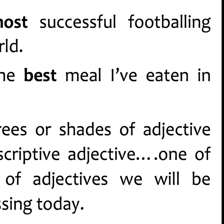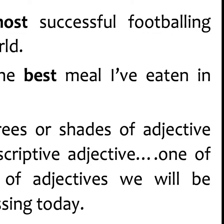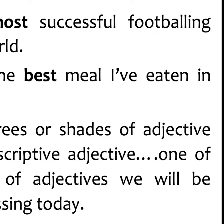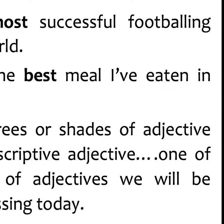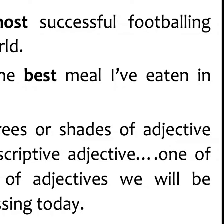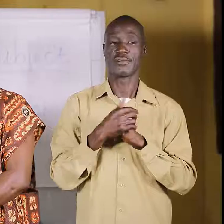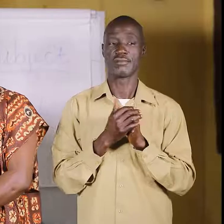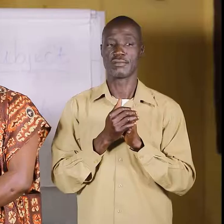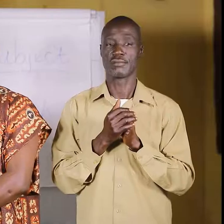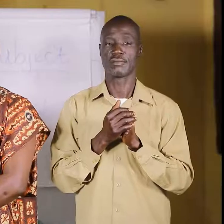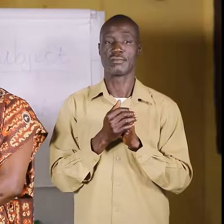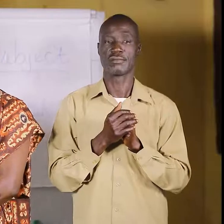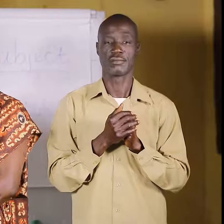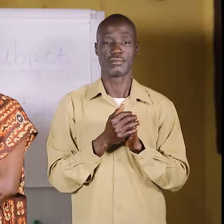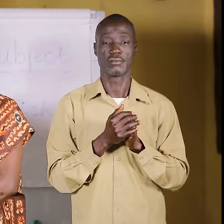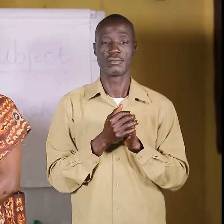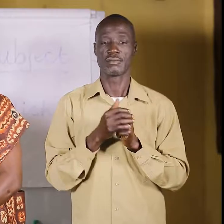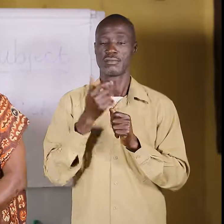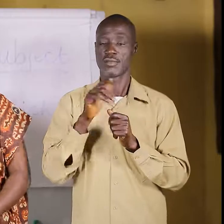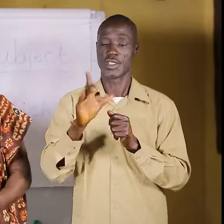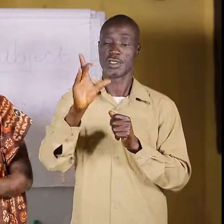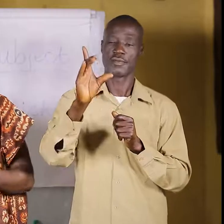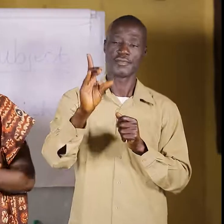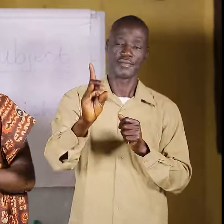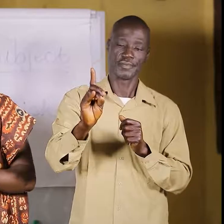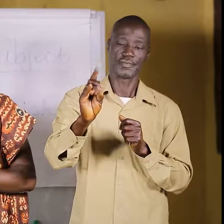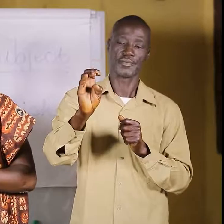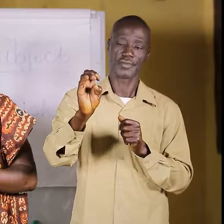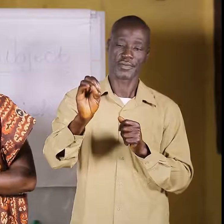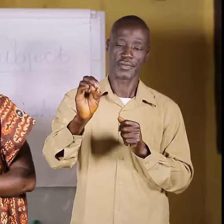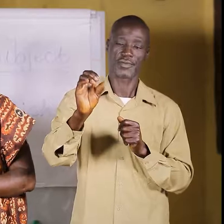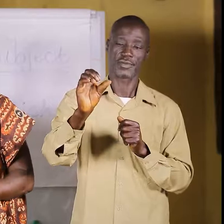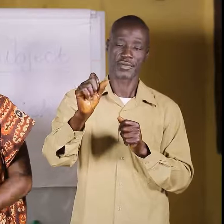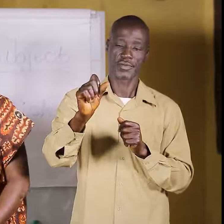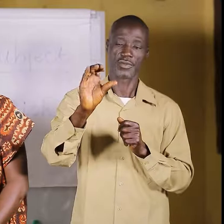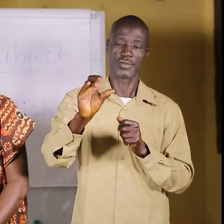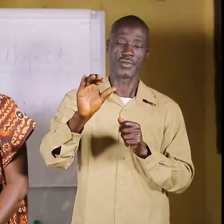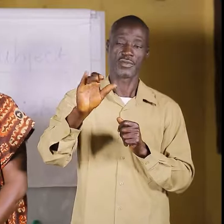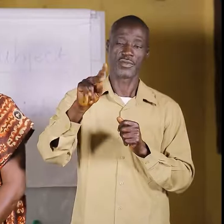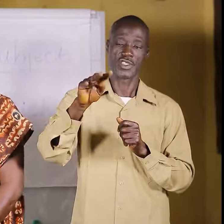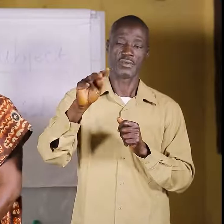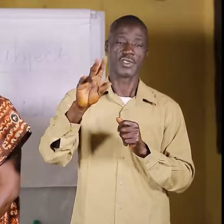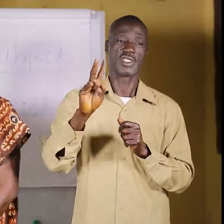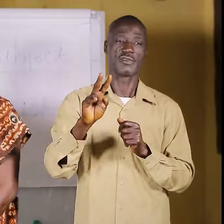today. Now, the descriptive adjective is one of the 7 we will be discussing